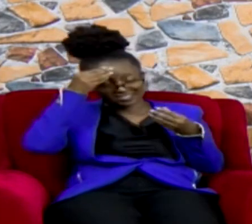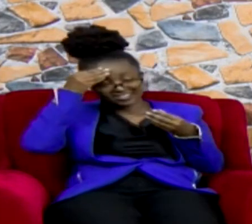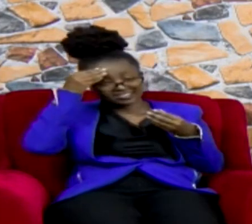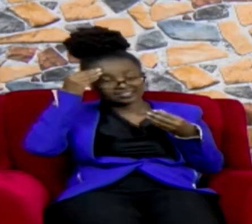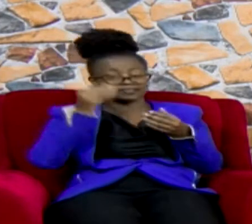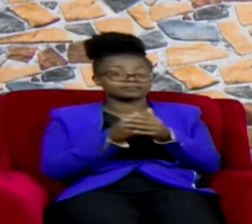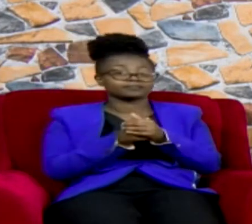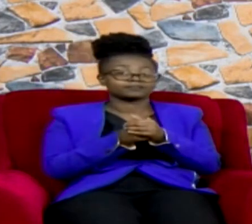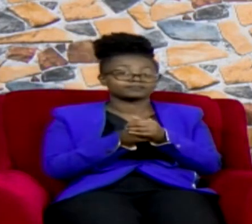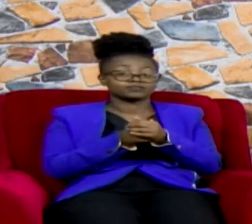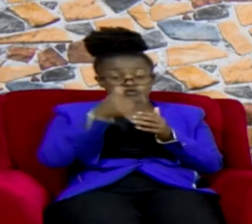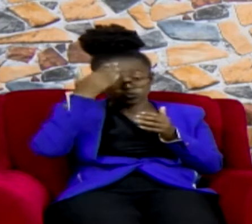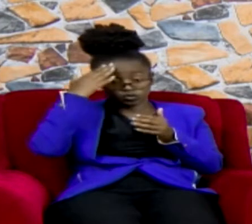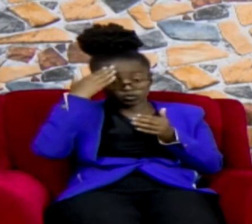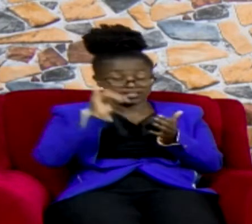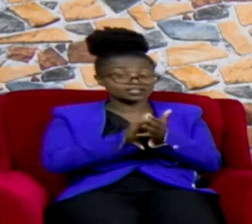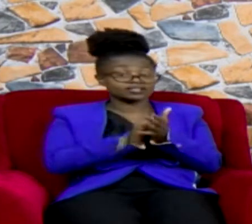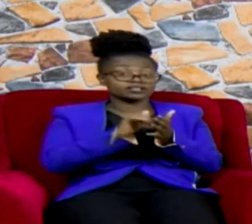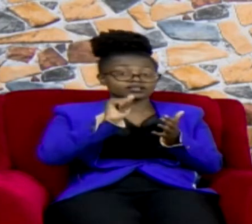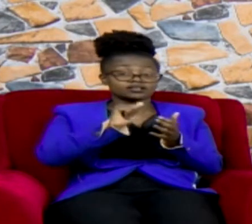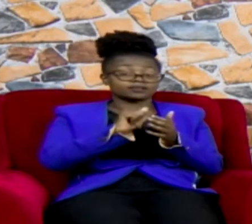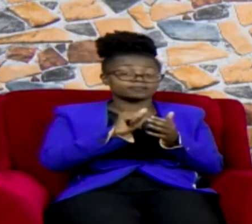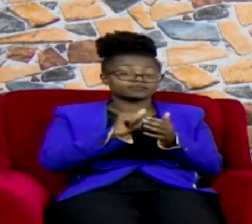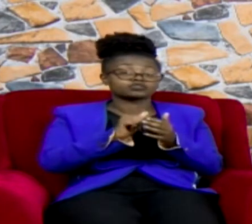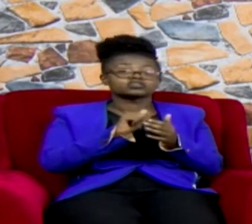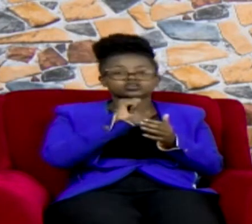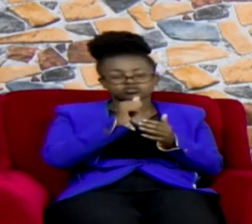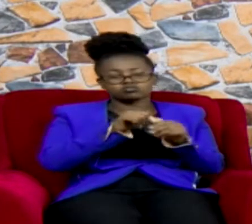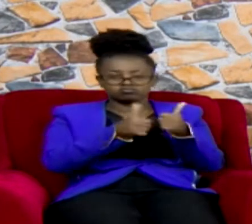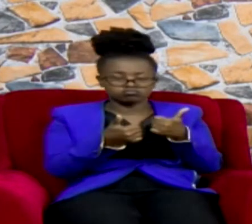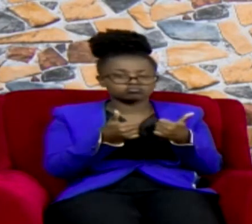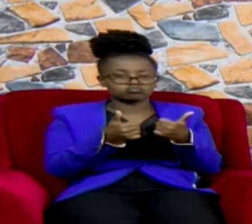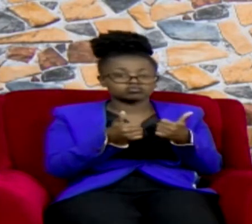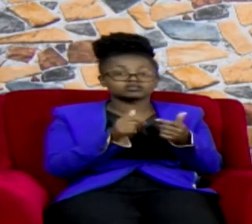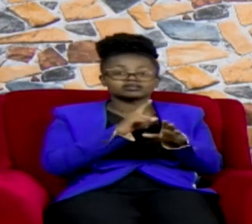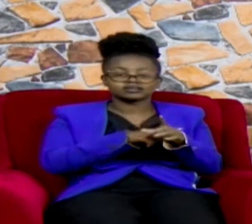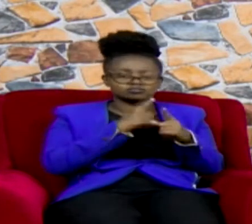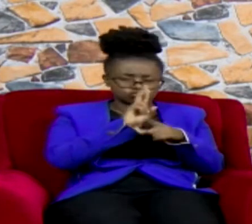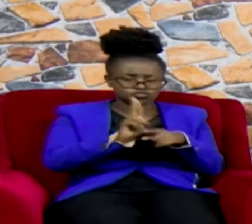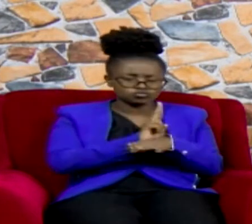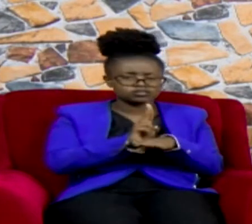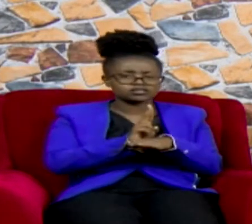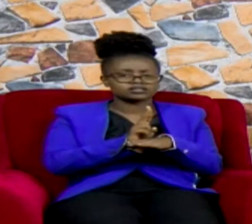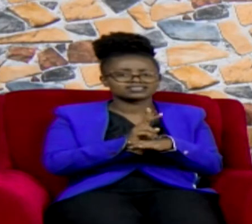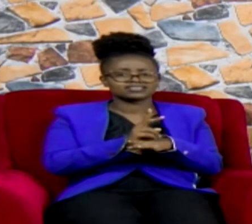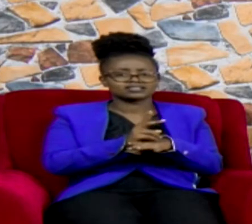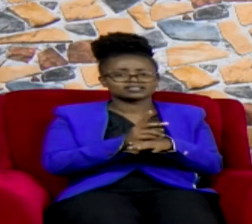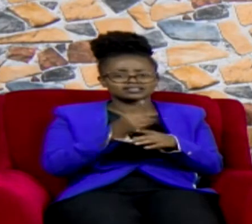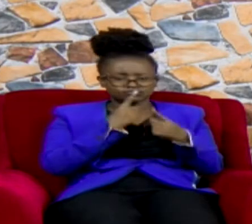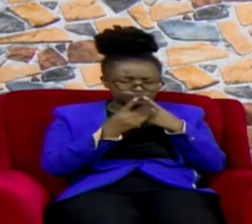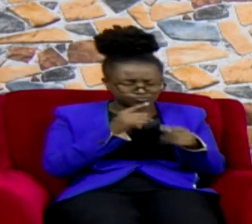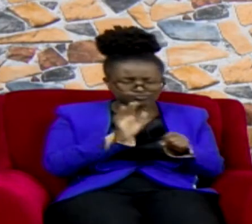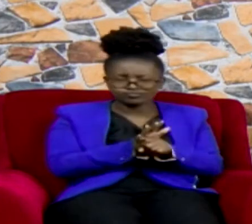because we know that auditory, they are not good. So when you use auditory, learning part of